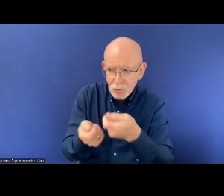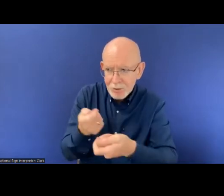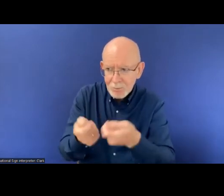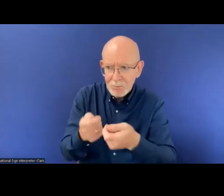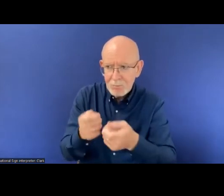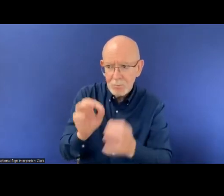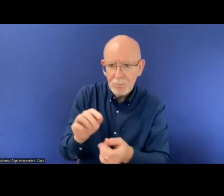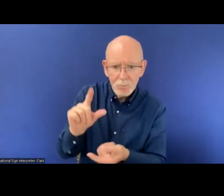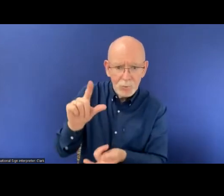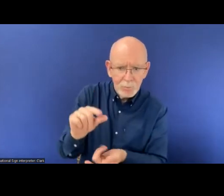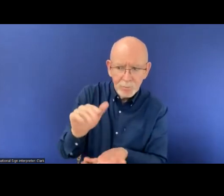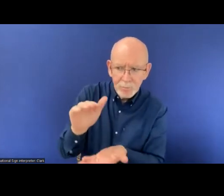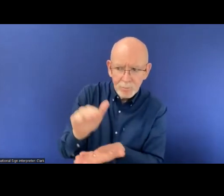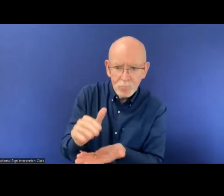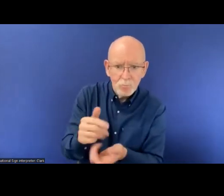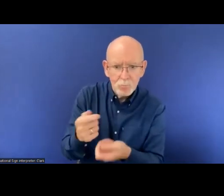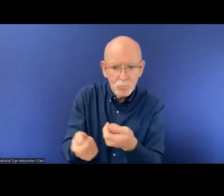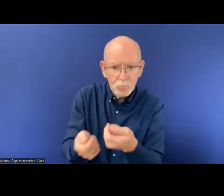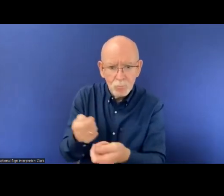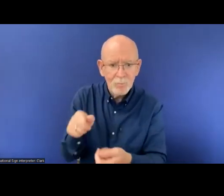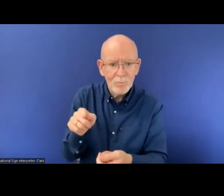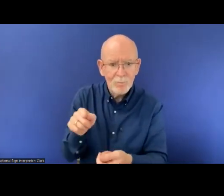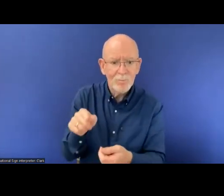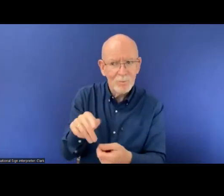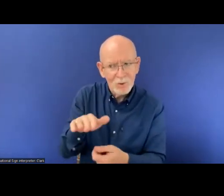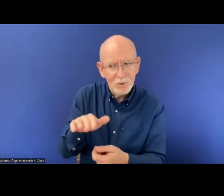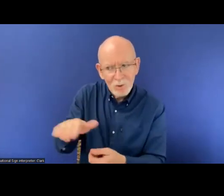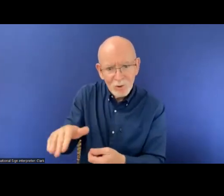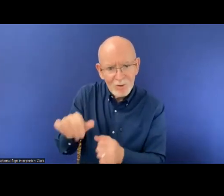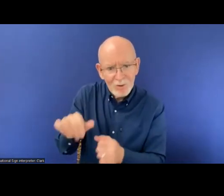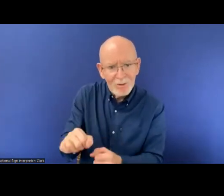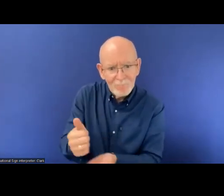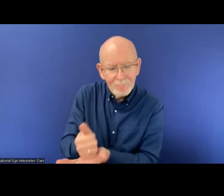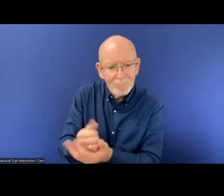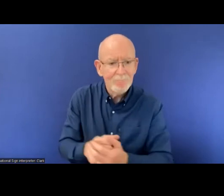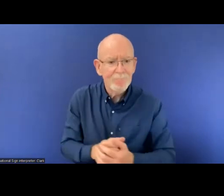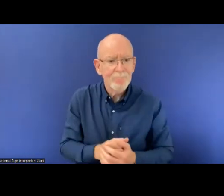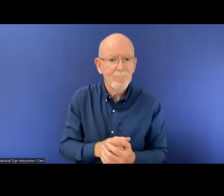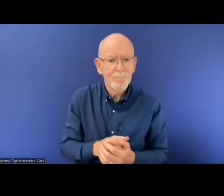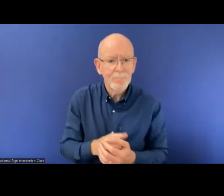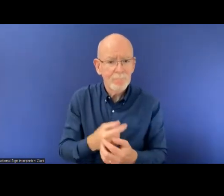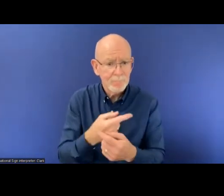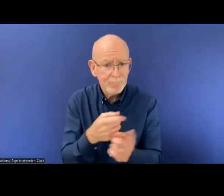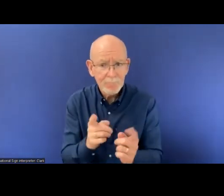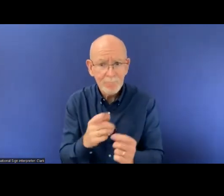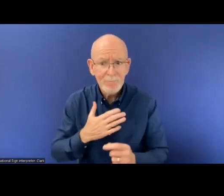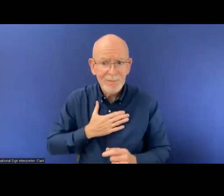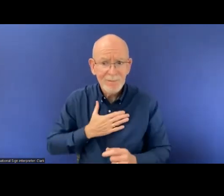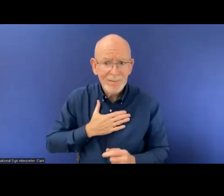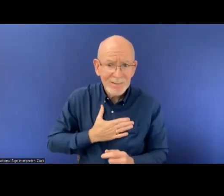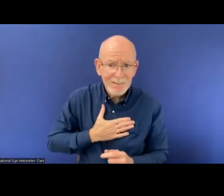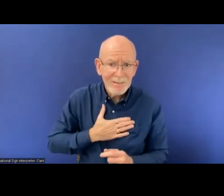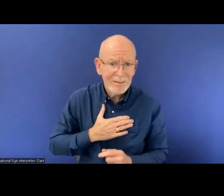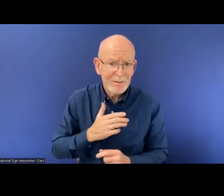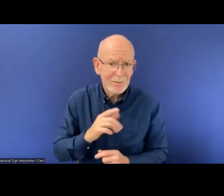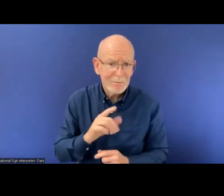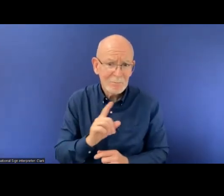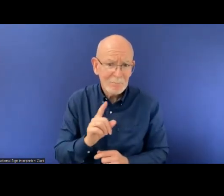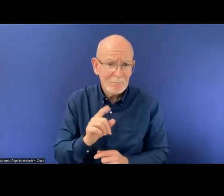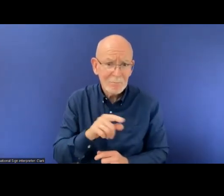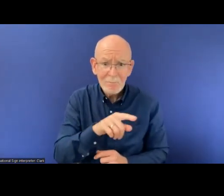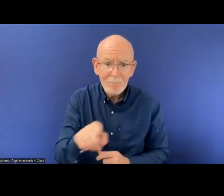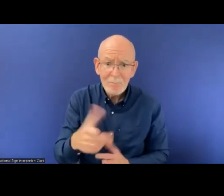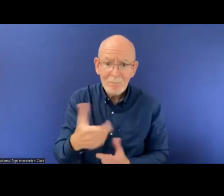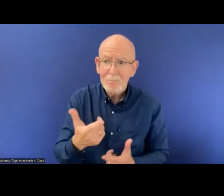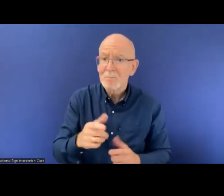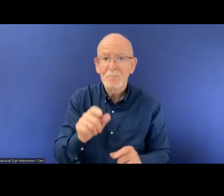You, my friends, do not need to be a teacher or an optometrist to understand